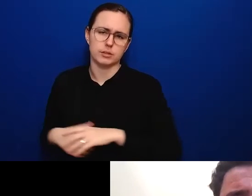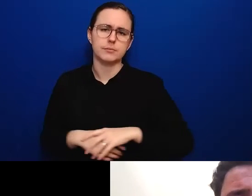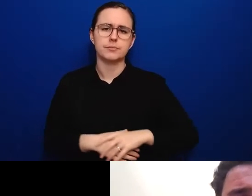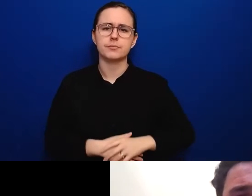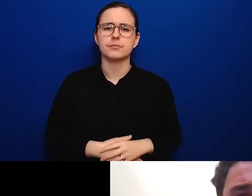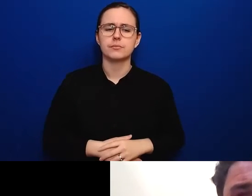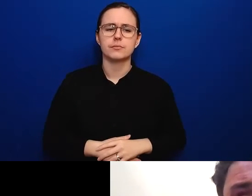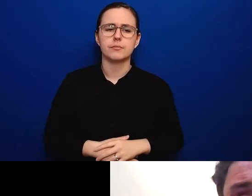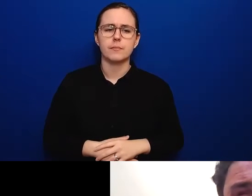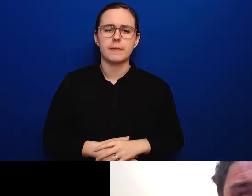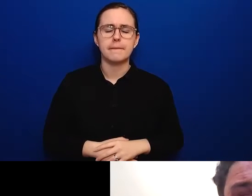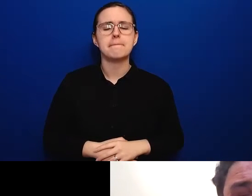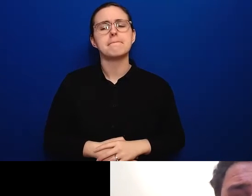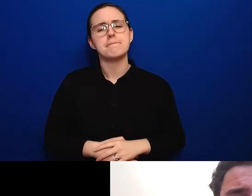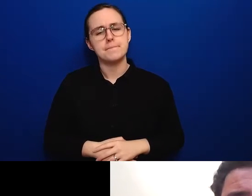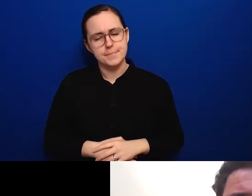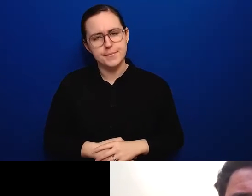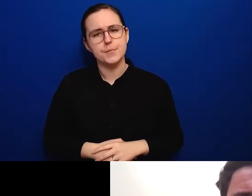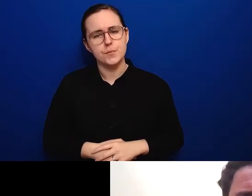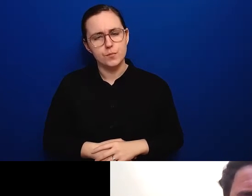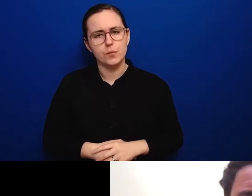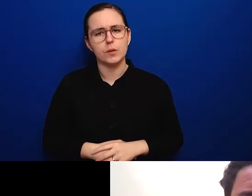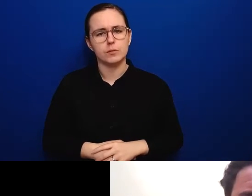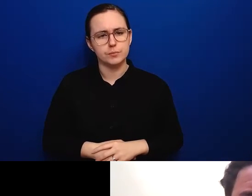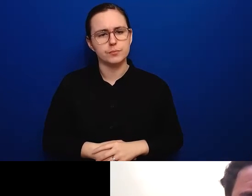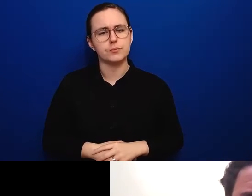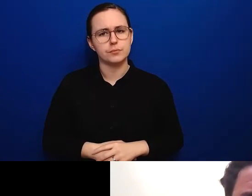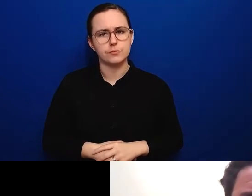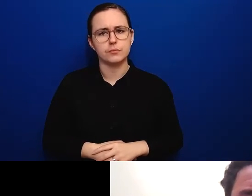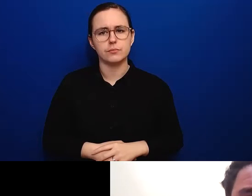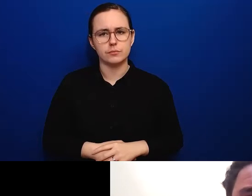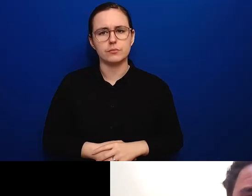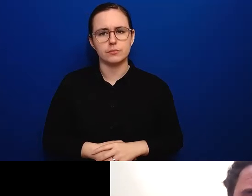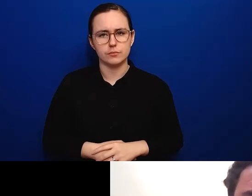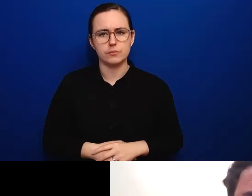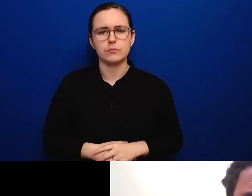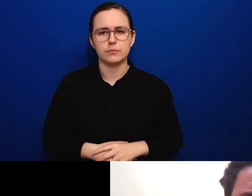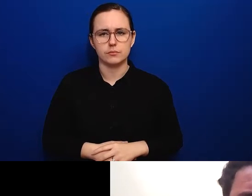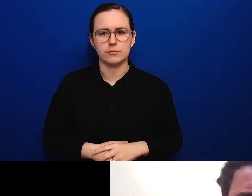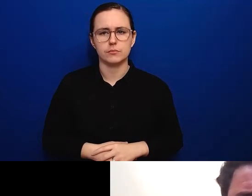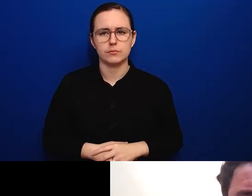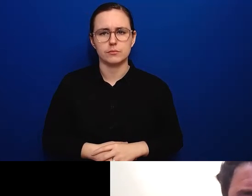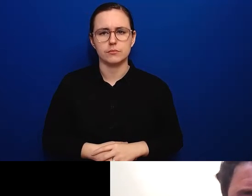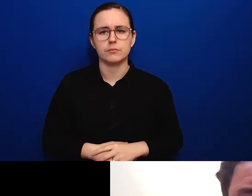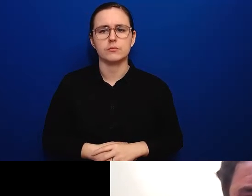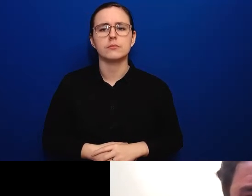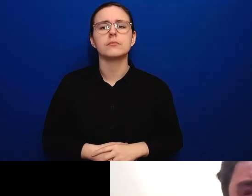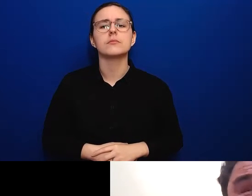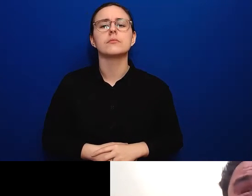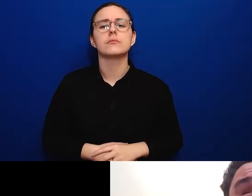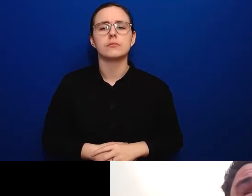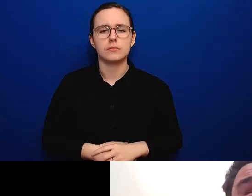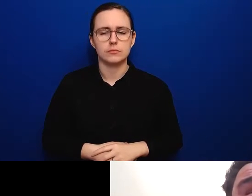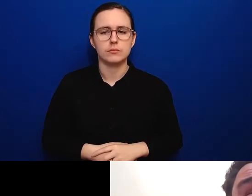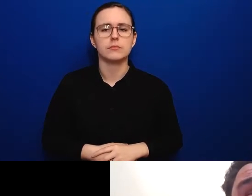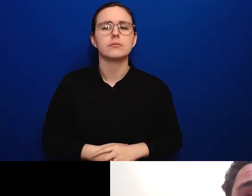talk about how it has enhanced my knowledge to support how it has enhanced my knowledge to support DPOs in Pakistan. So I got the